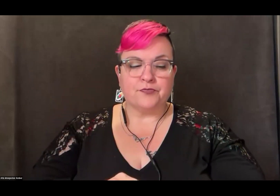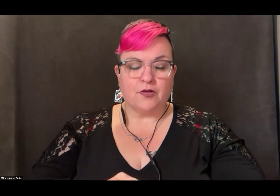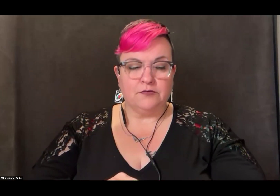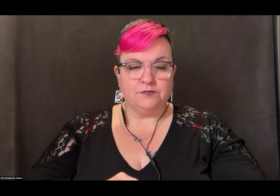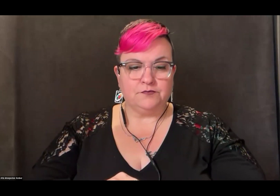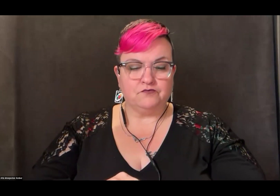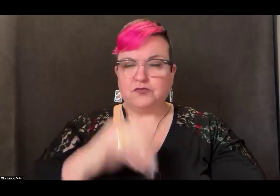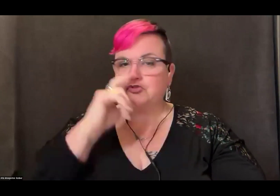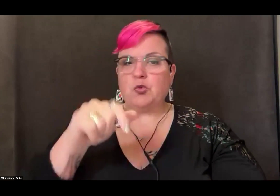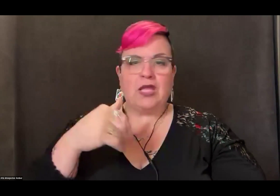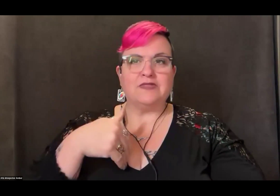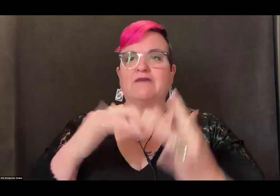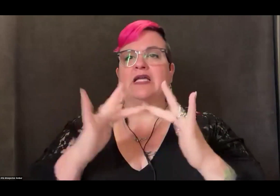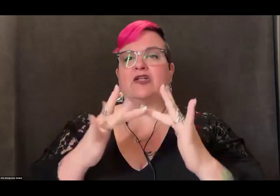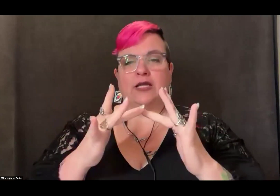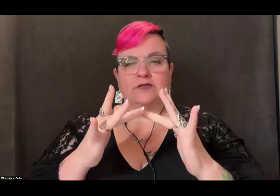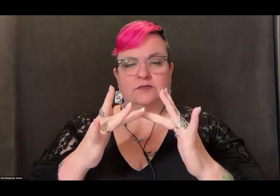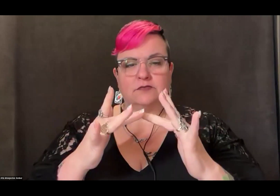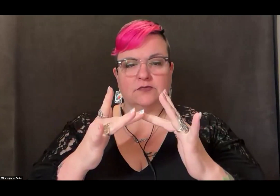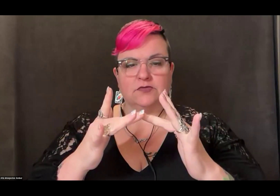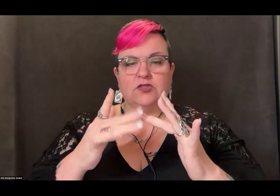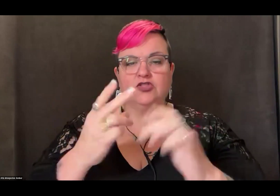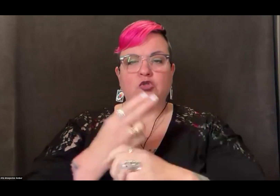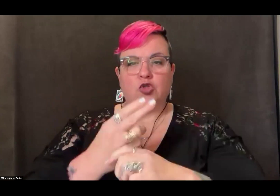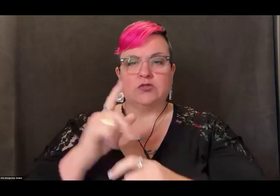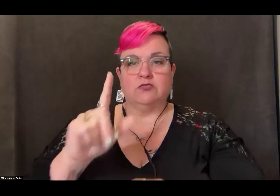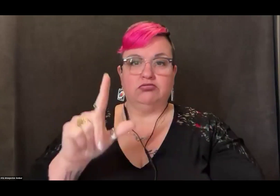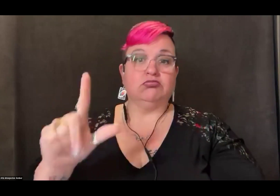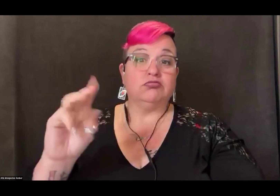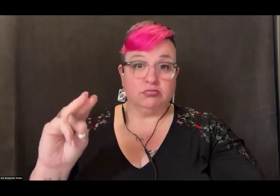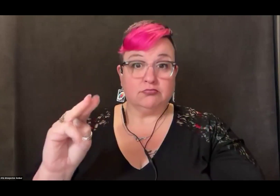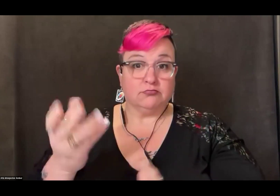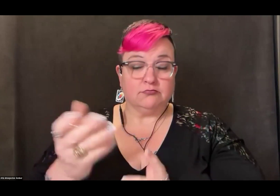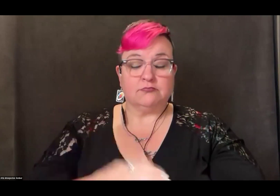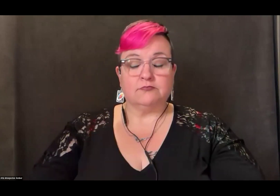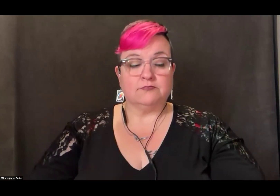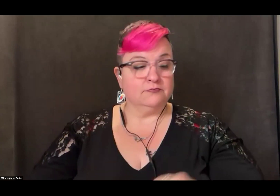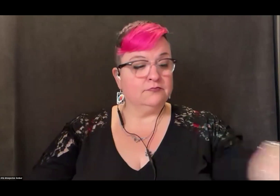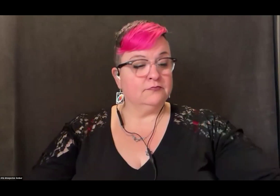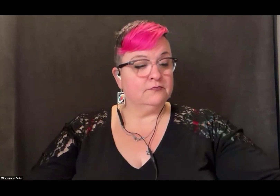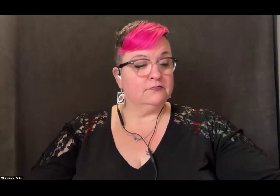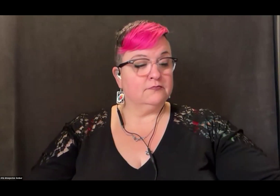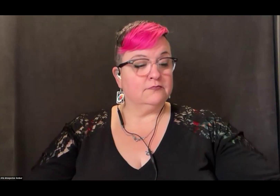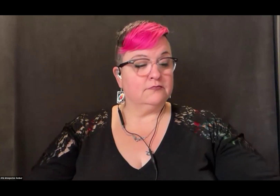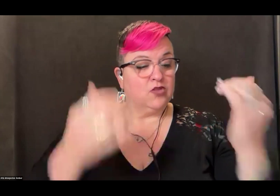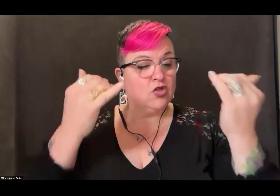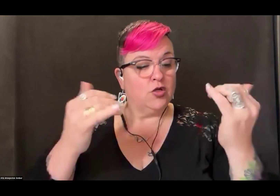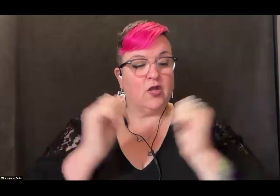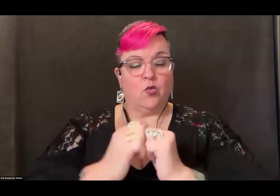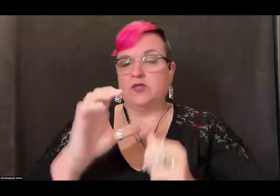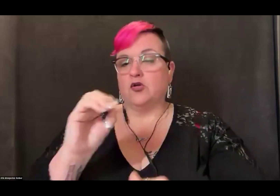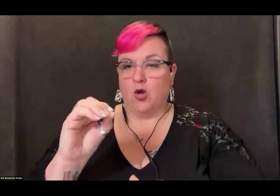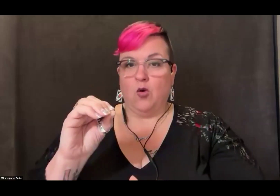and you don't have to have internet to use the large language model. As it stands currently with Copilot